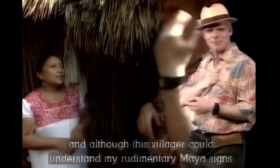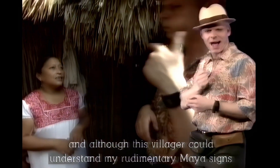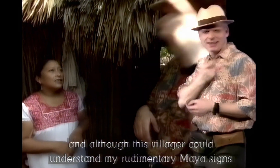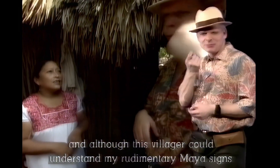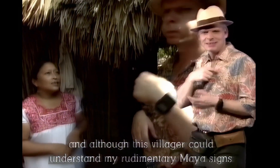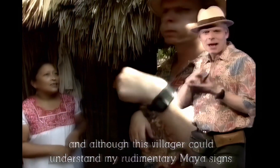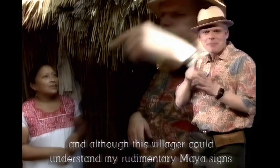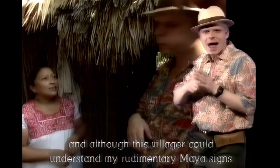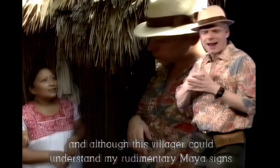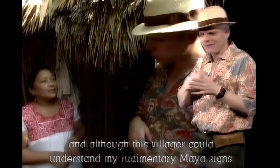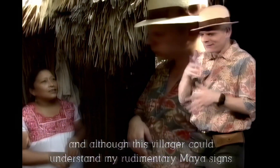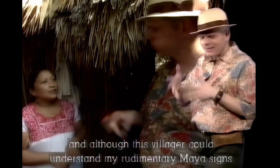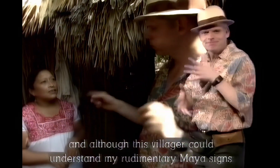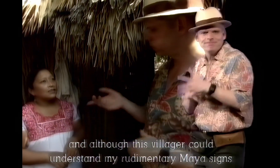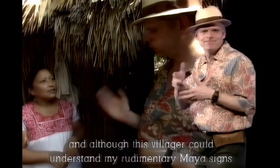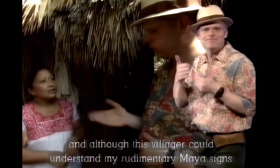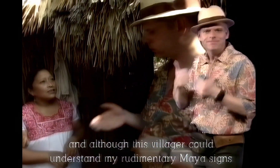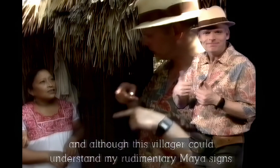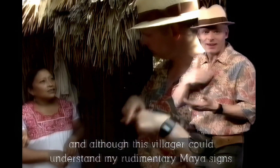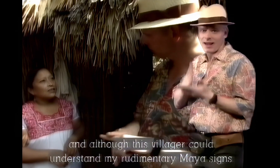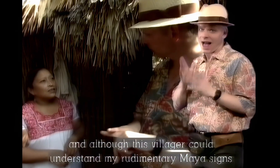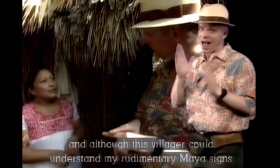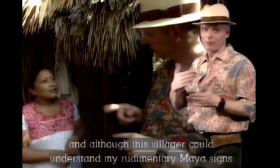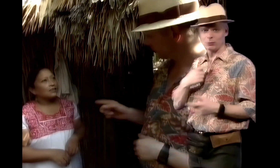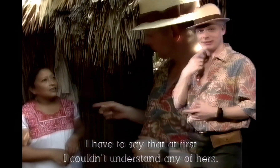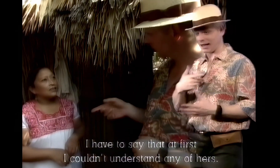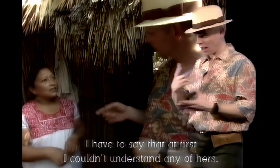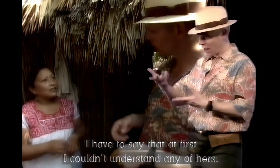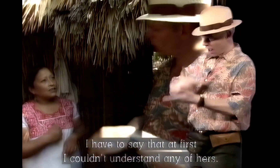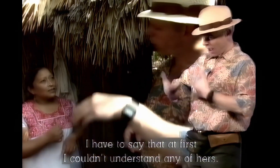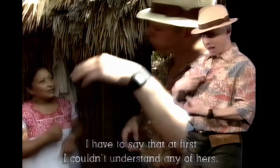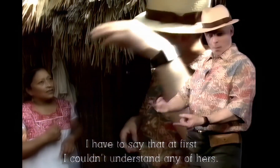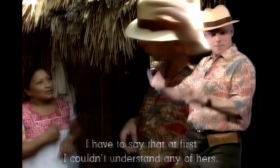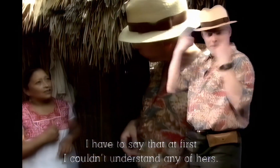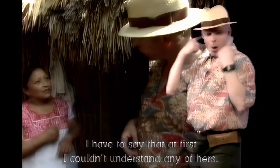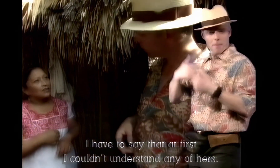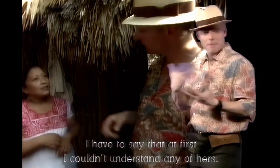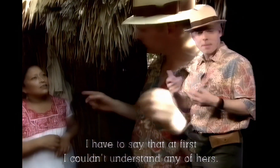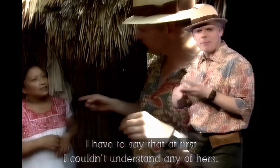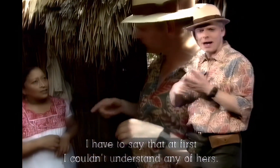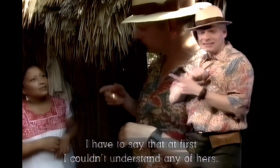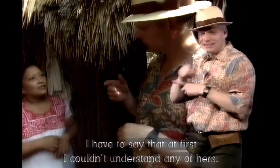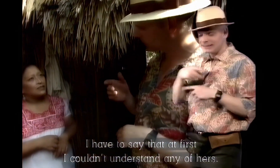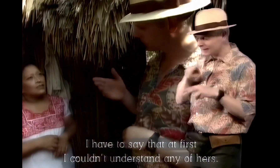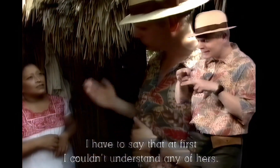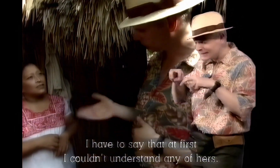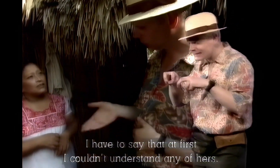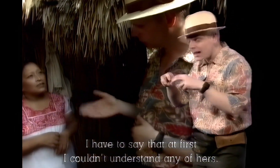could understand my rudimentary Maya signs, I have to say that at first, I couldn't understand any of hers. But